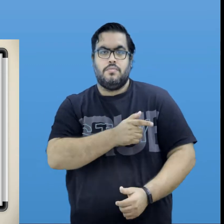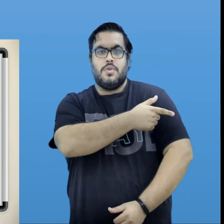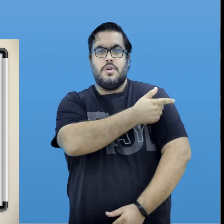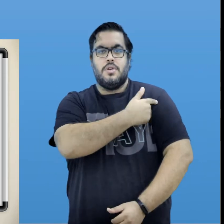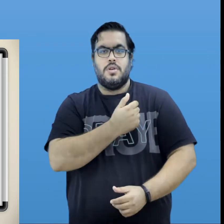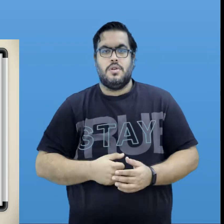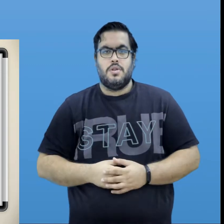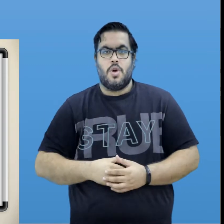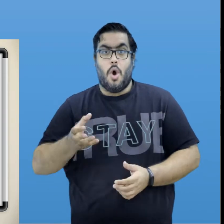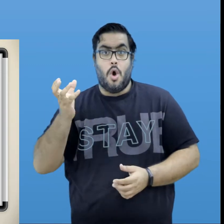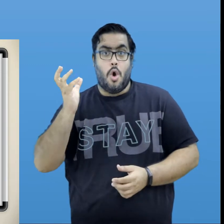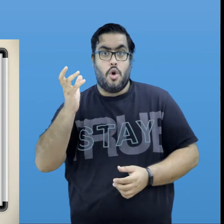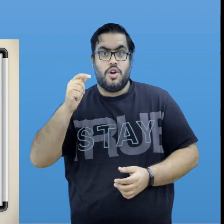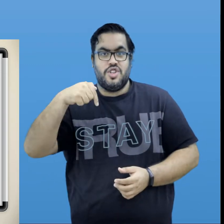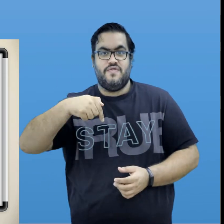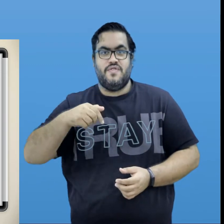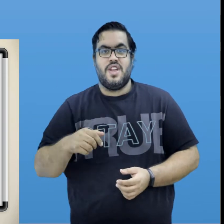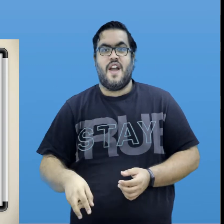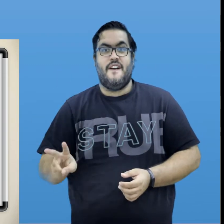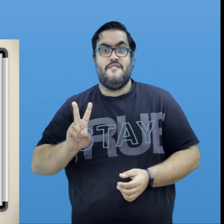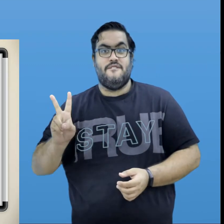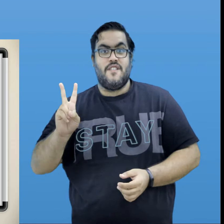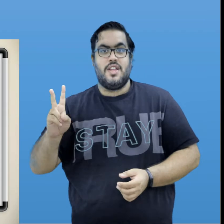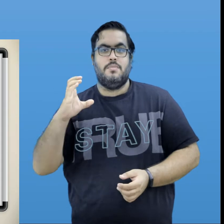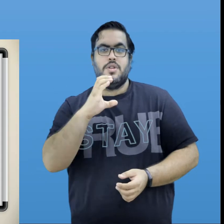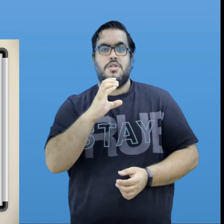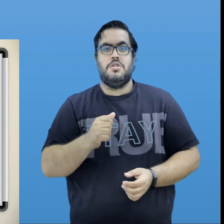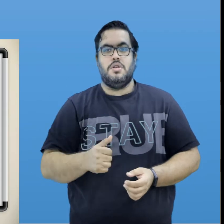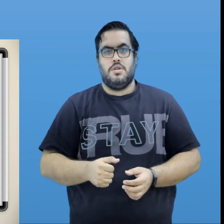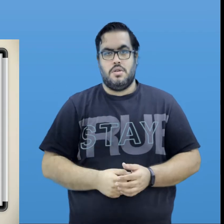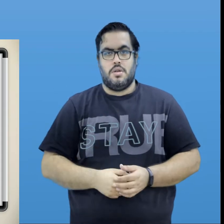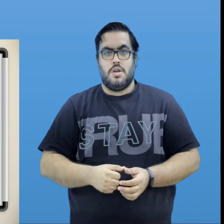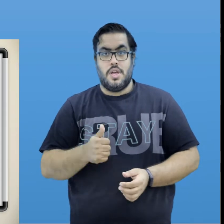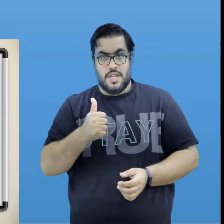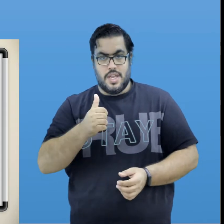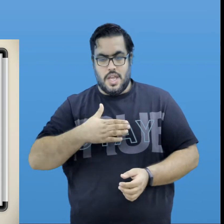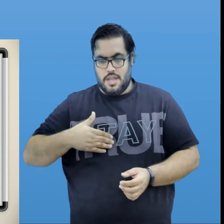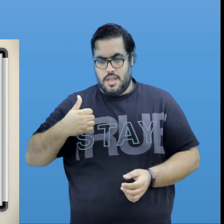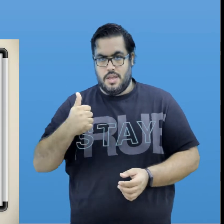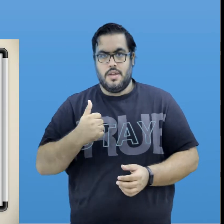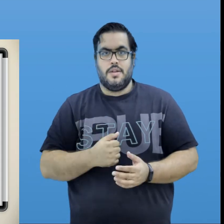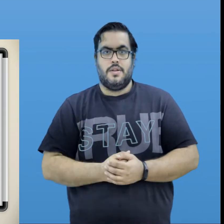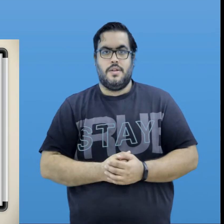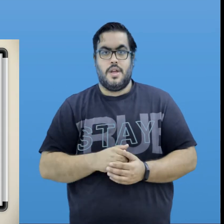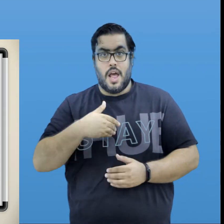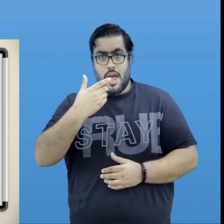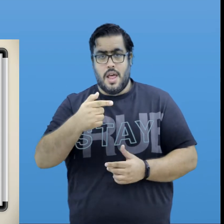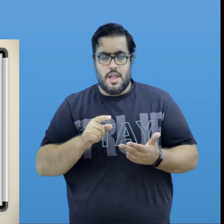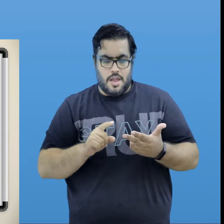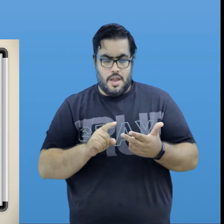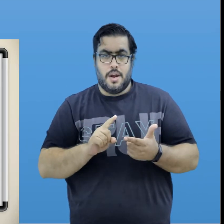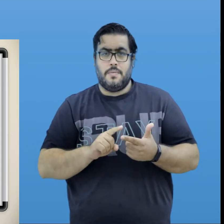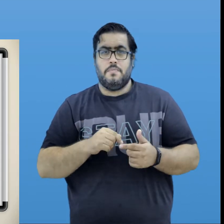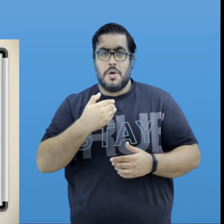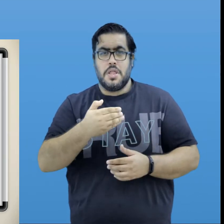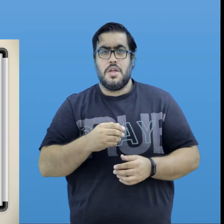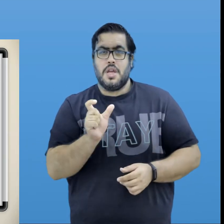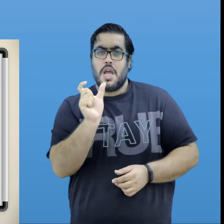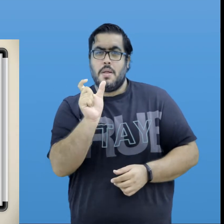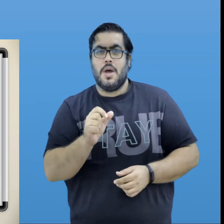main, we changed it to the greatest. So do we paraphrase every single word in a sentence? Definitely